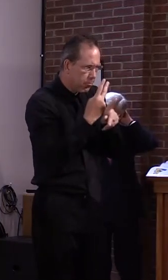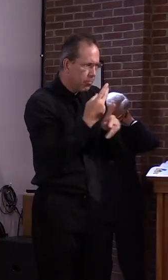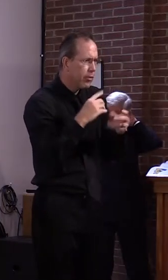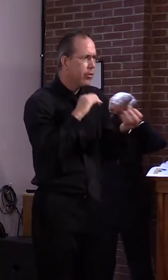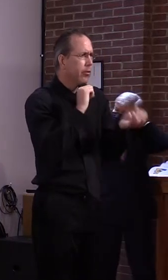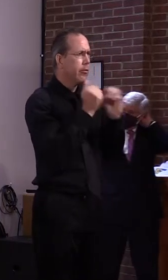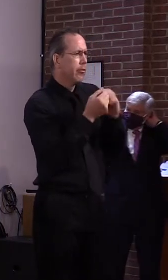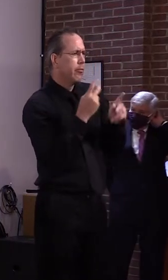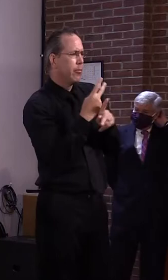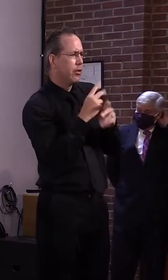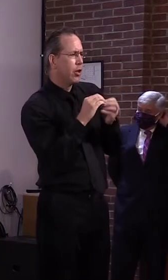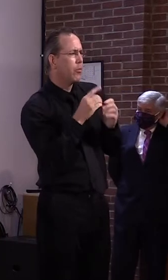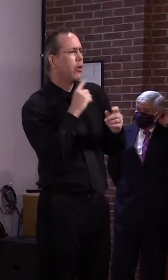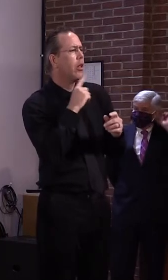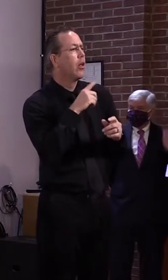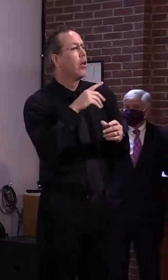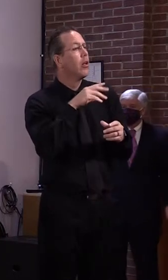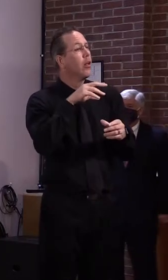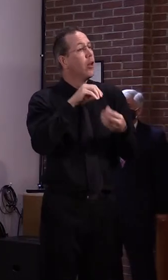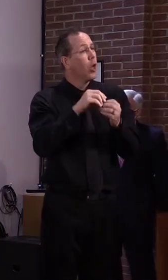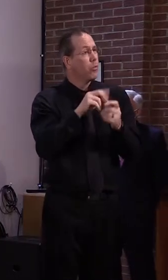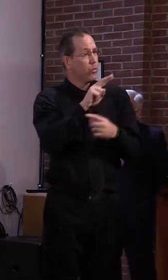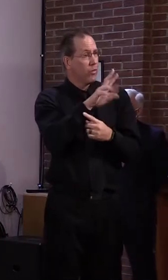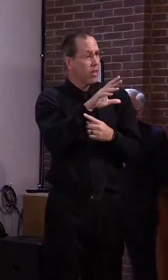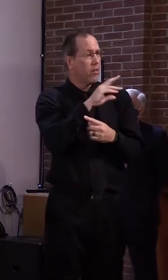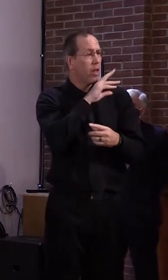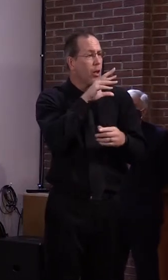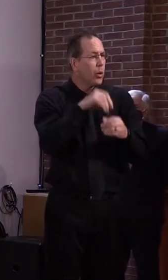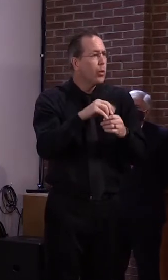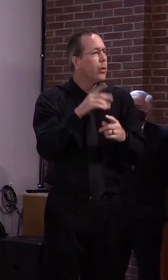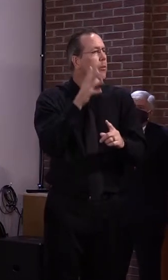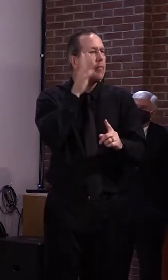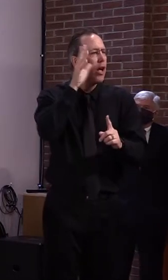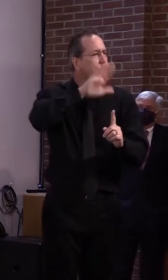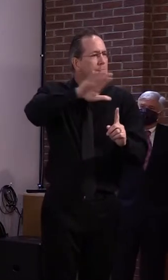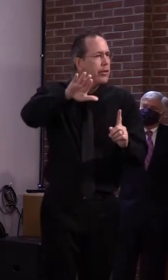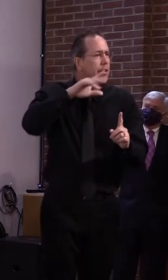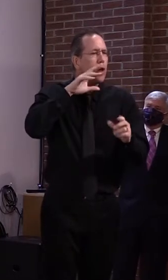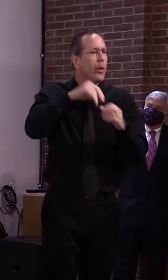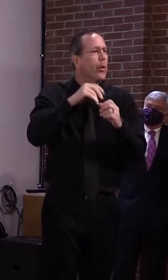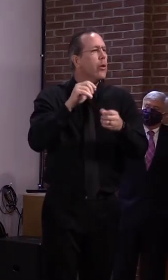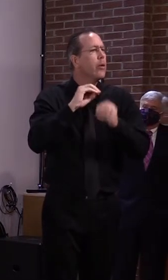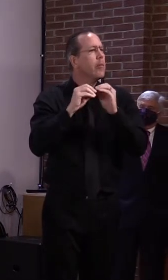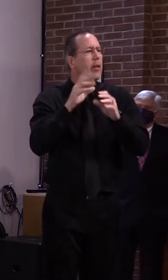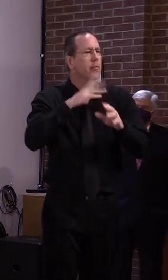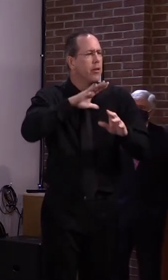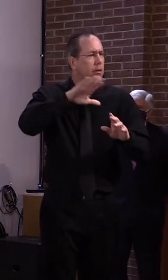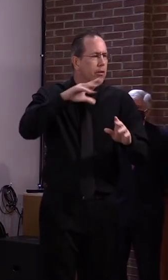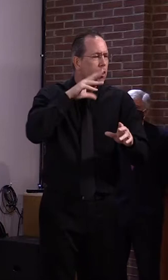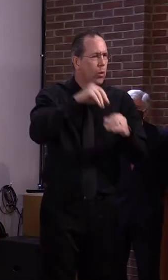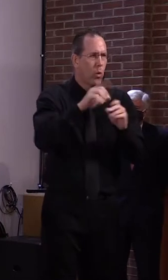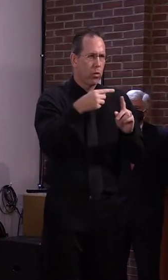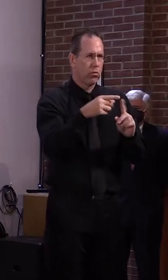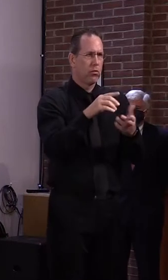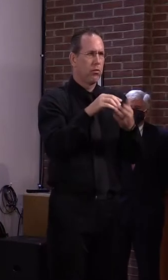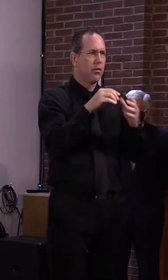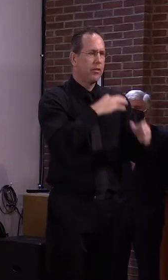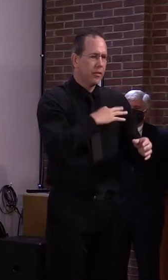include volunteers and parents that might enter the building. It's just strictly employees and students. So it's not really